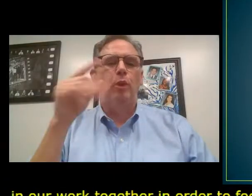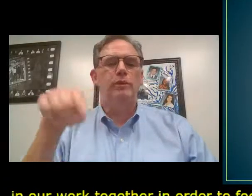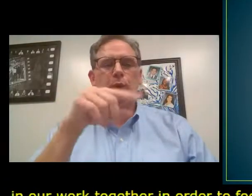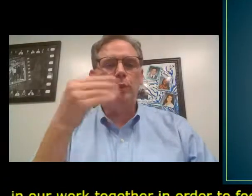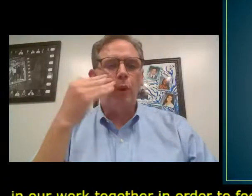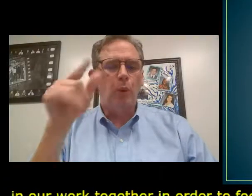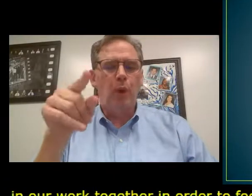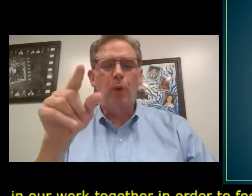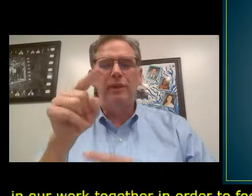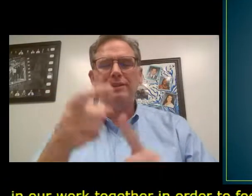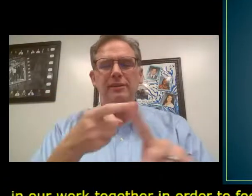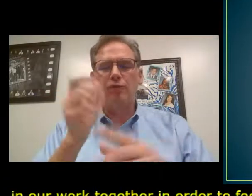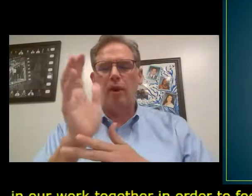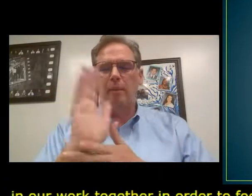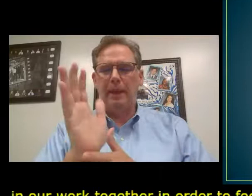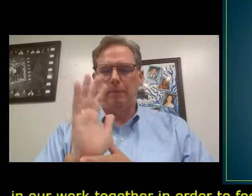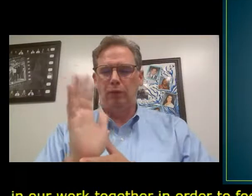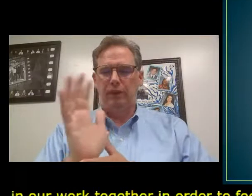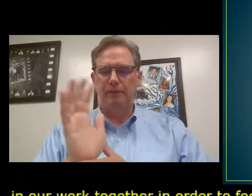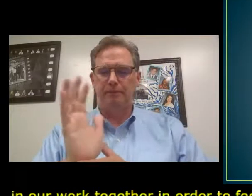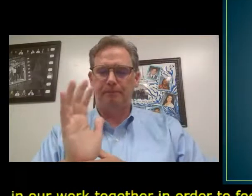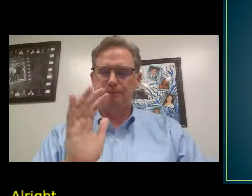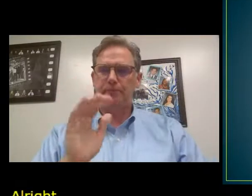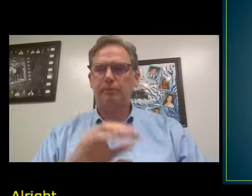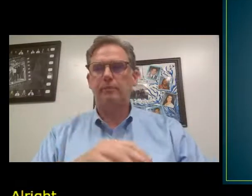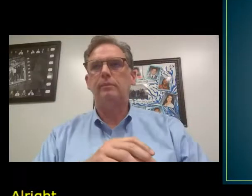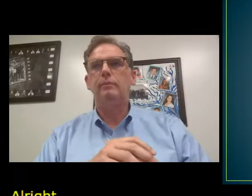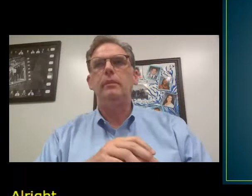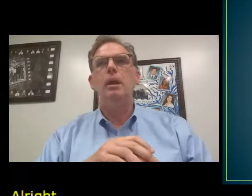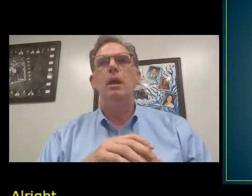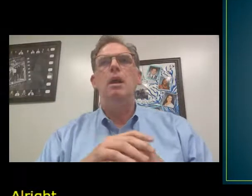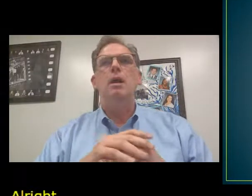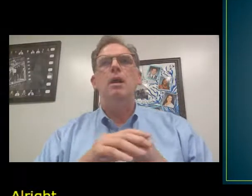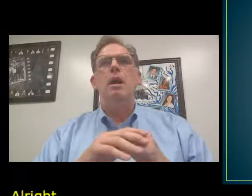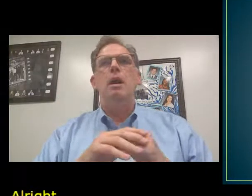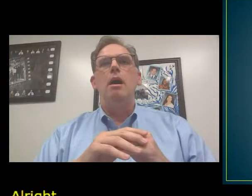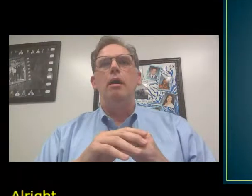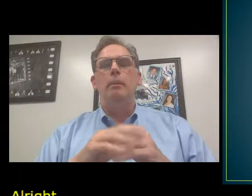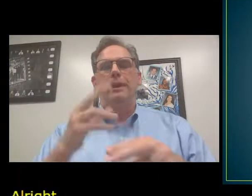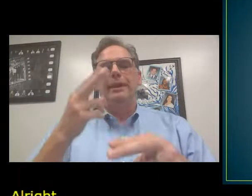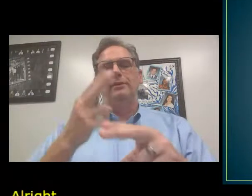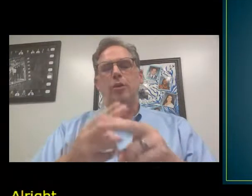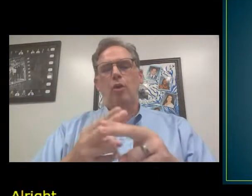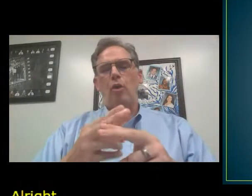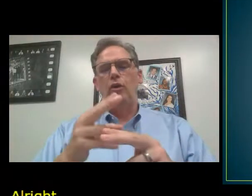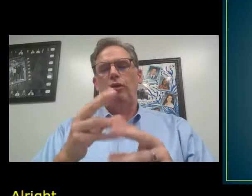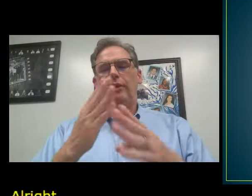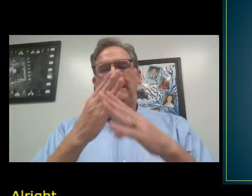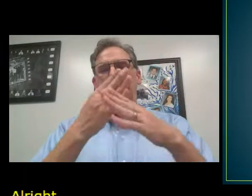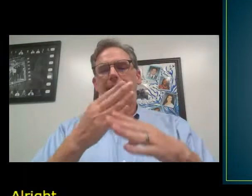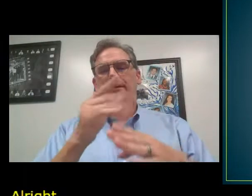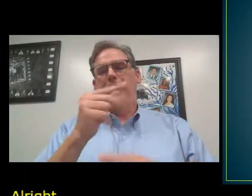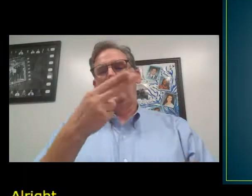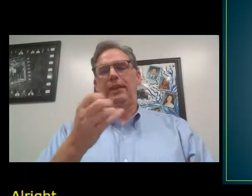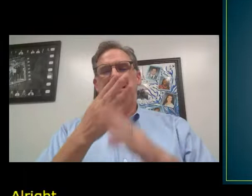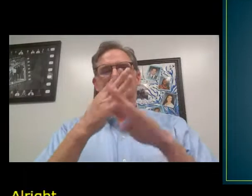So this slide, for those of you who know or don't know, it's from a movie.